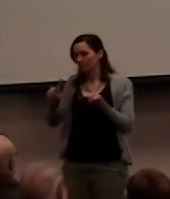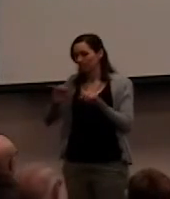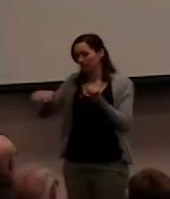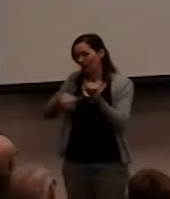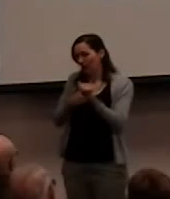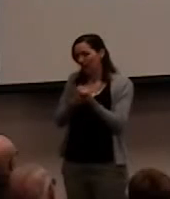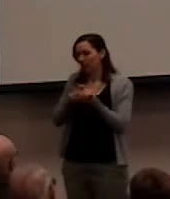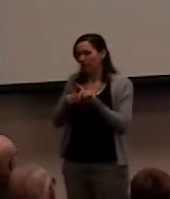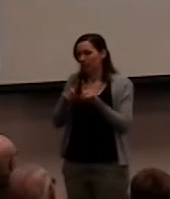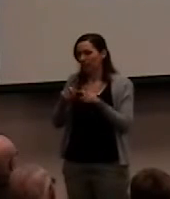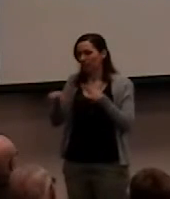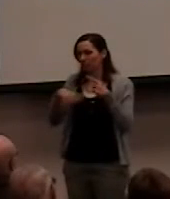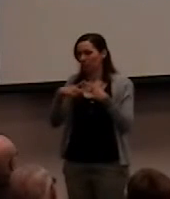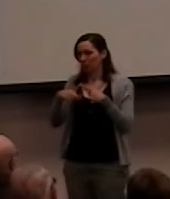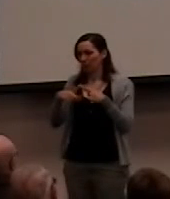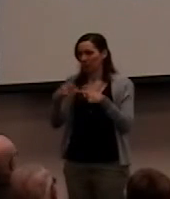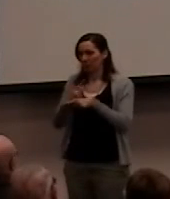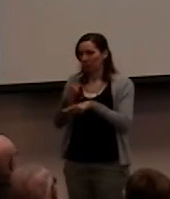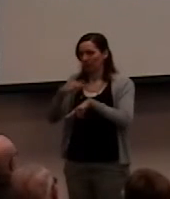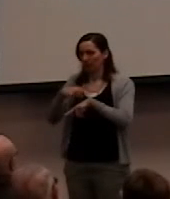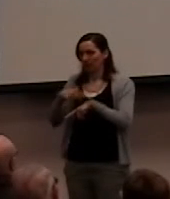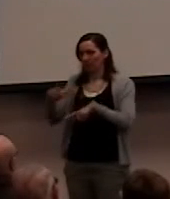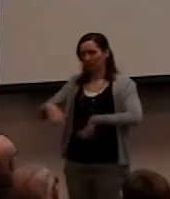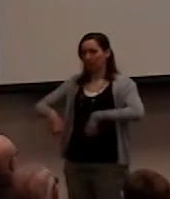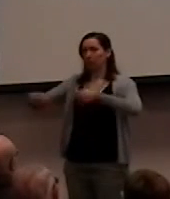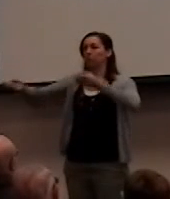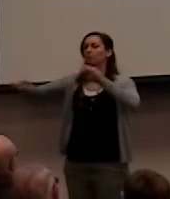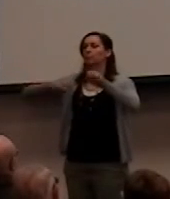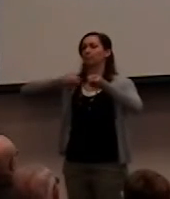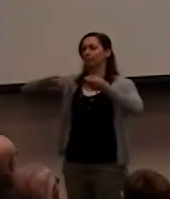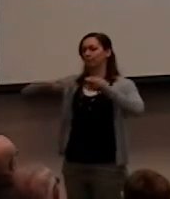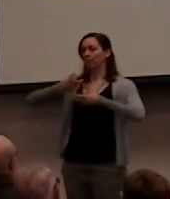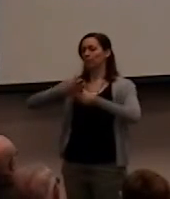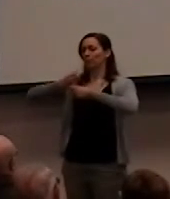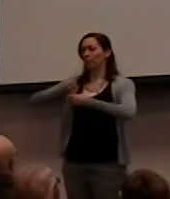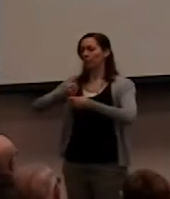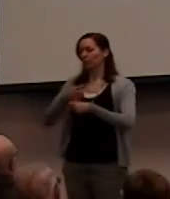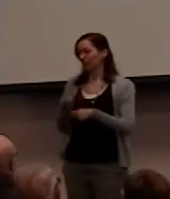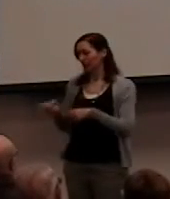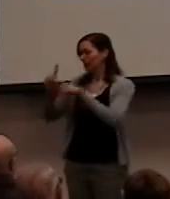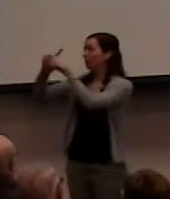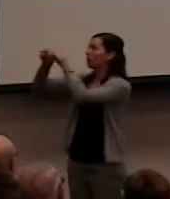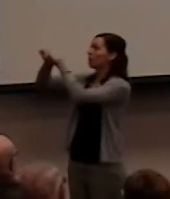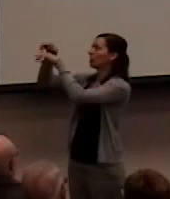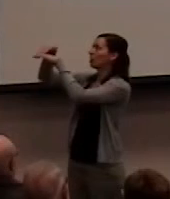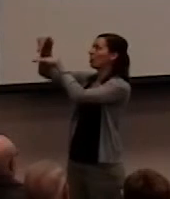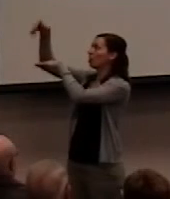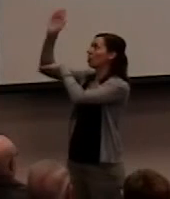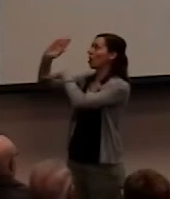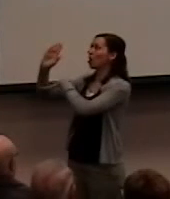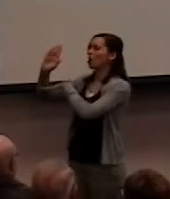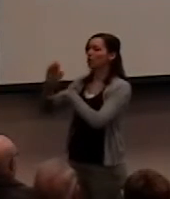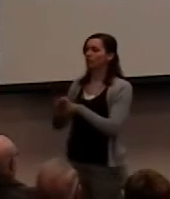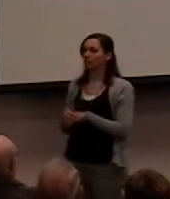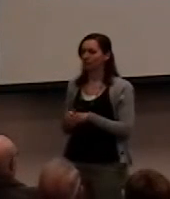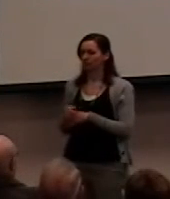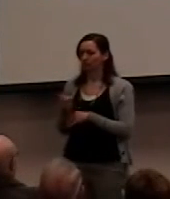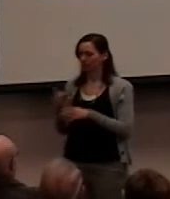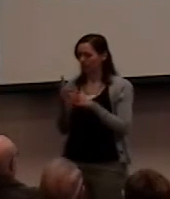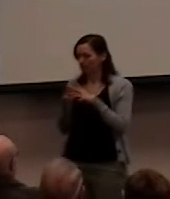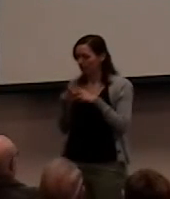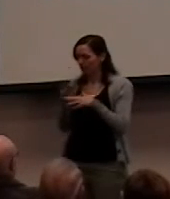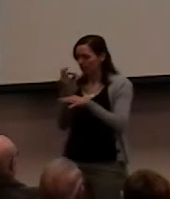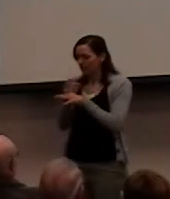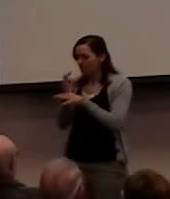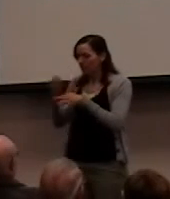shadows again. He did rely upon God, and from everything we understand, he was a very faithful